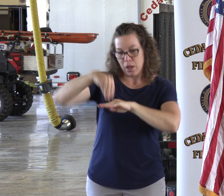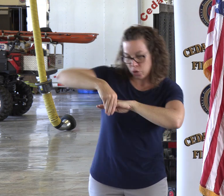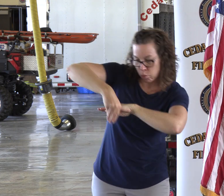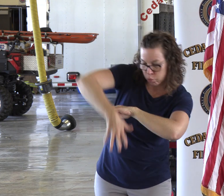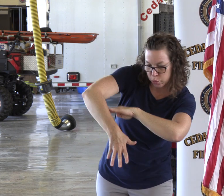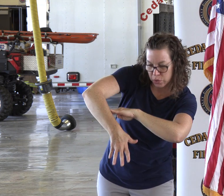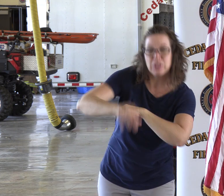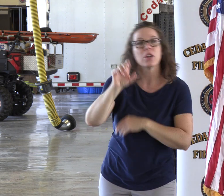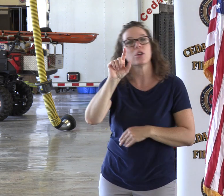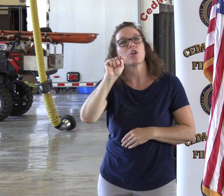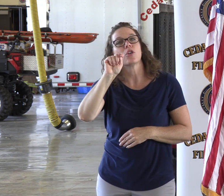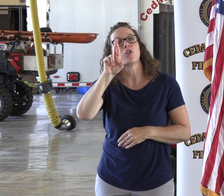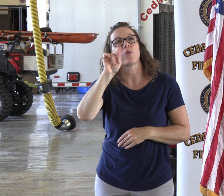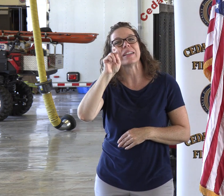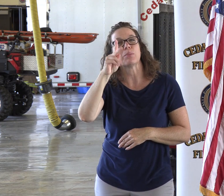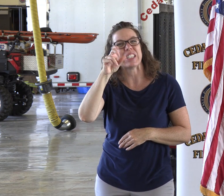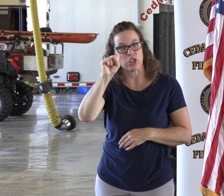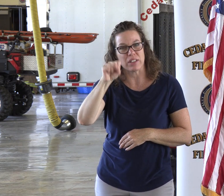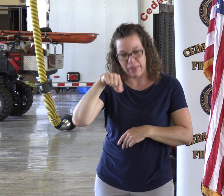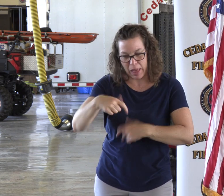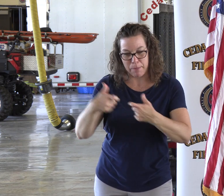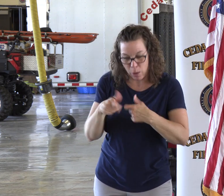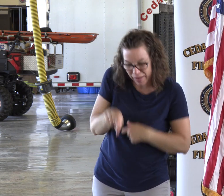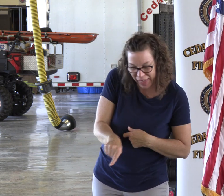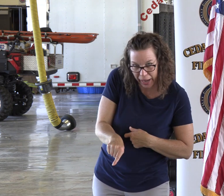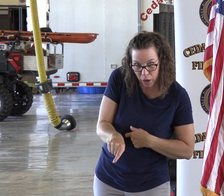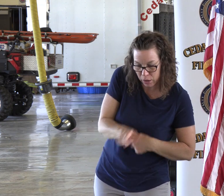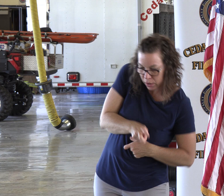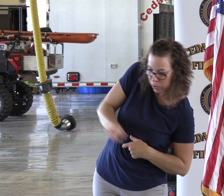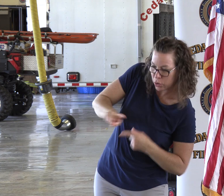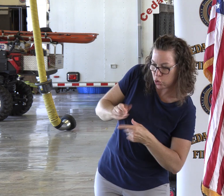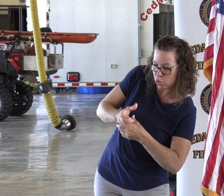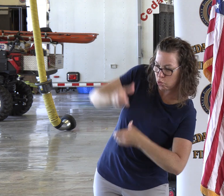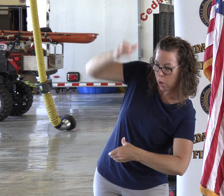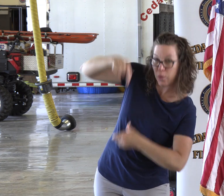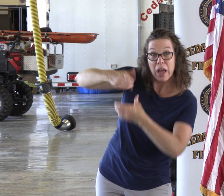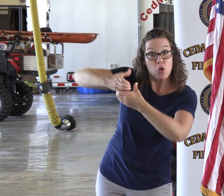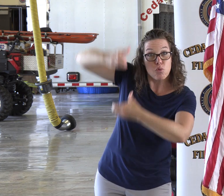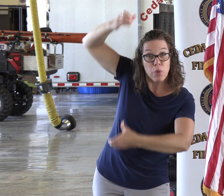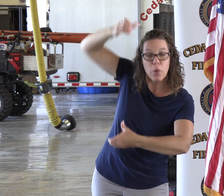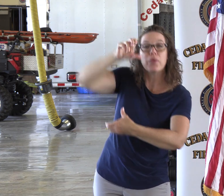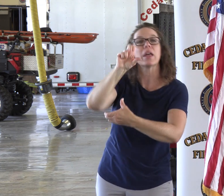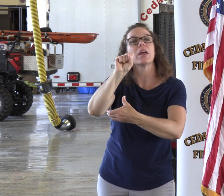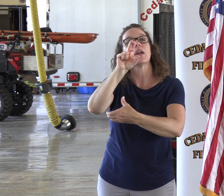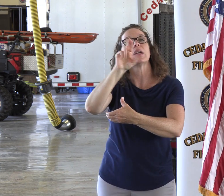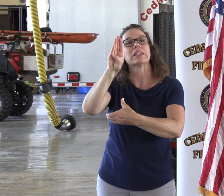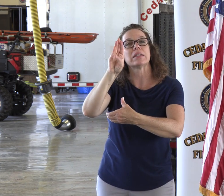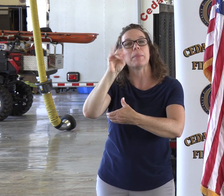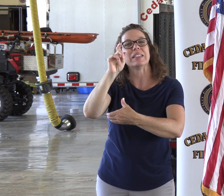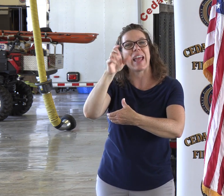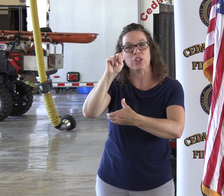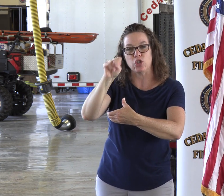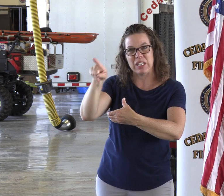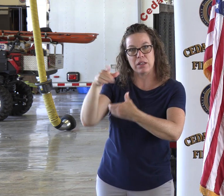the tree with water and nutrients to power its growth. The trunk is the substation. It provides the stability of the power to